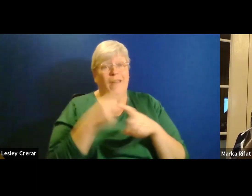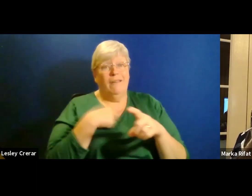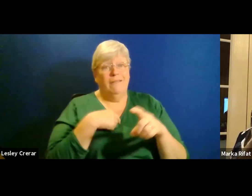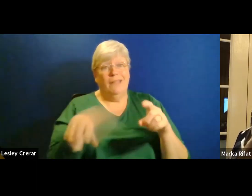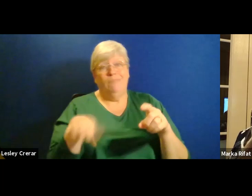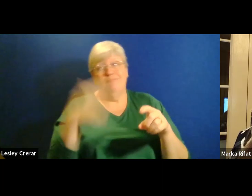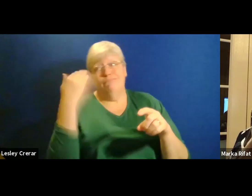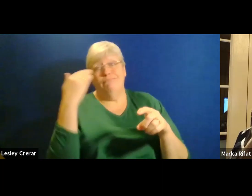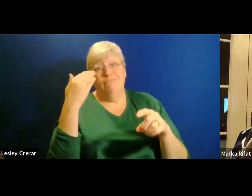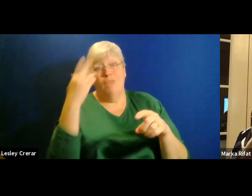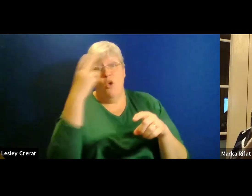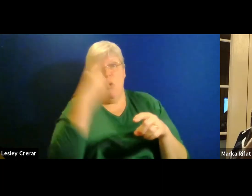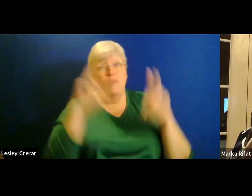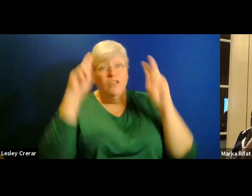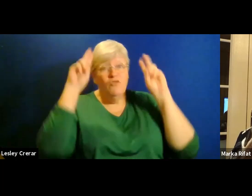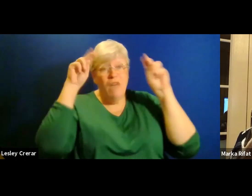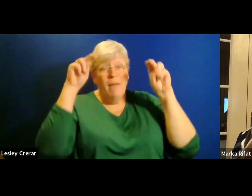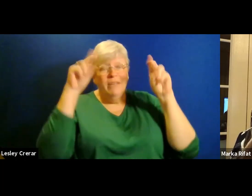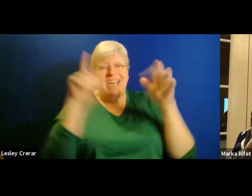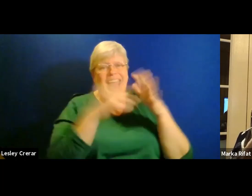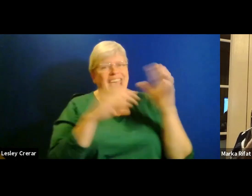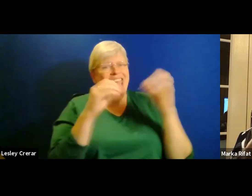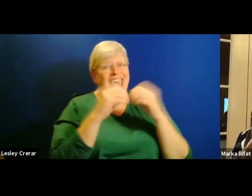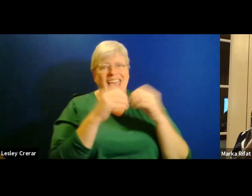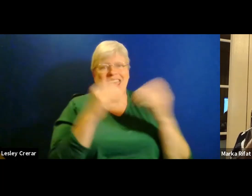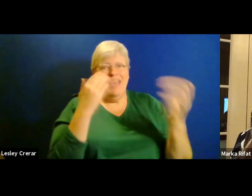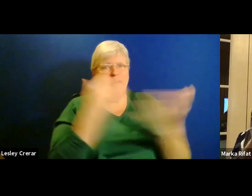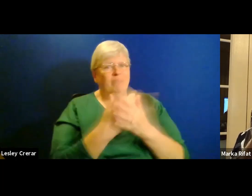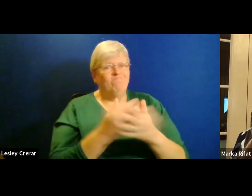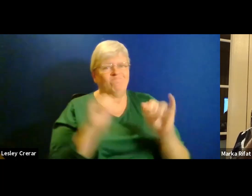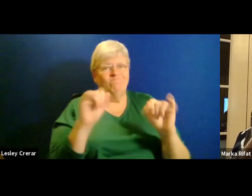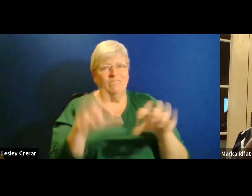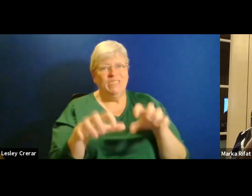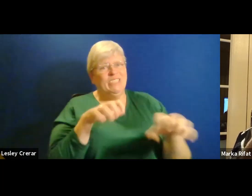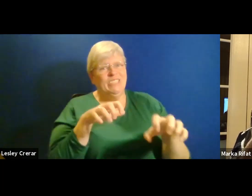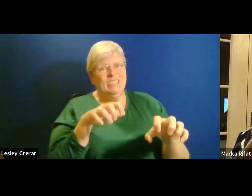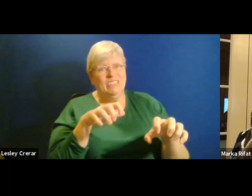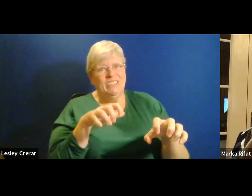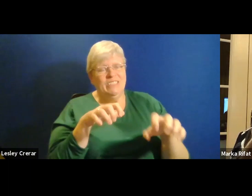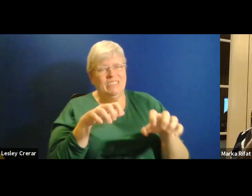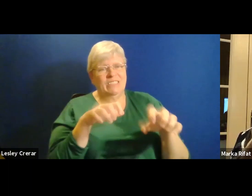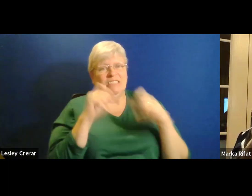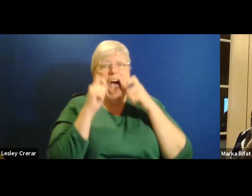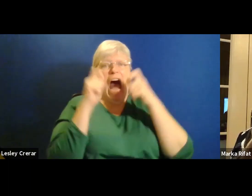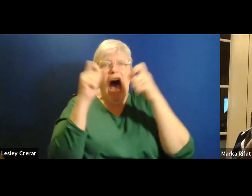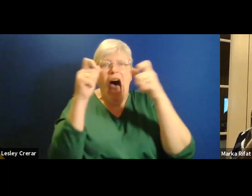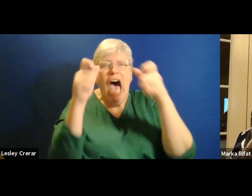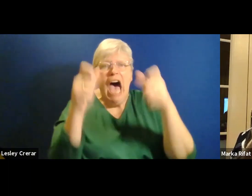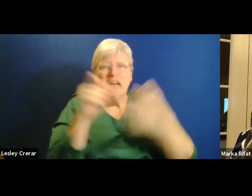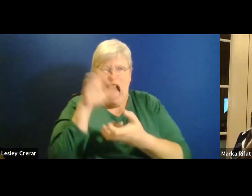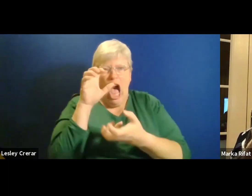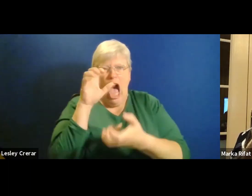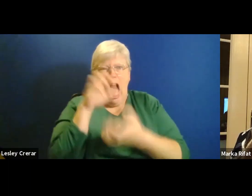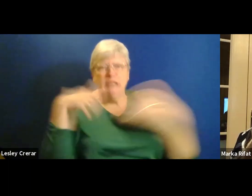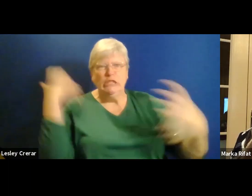with a rock. But Ebb was some Bible beast when it came to it. Roaring, howling fury.